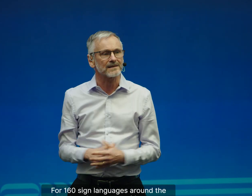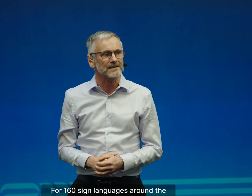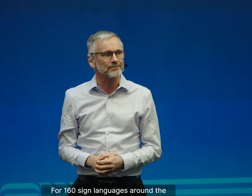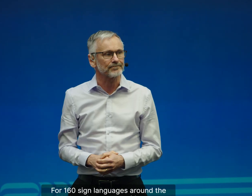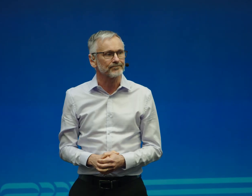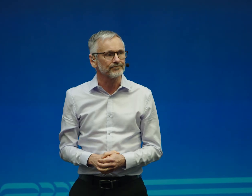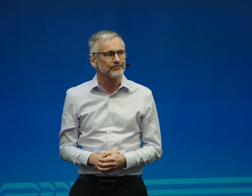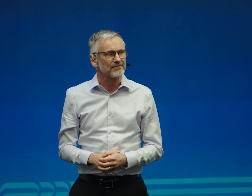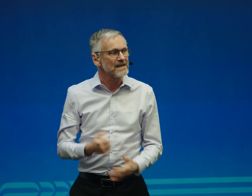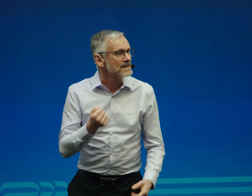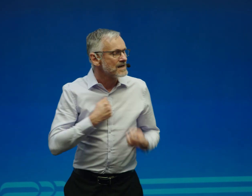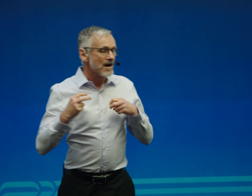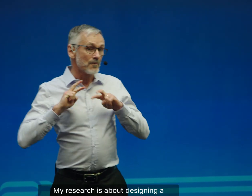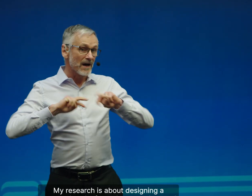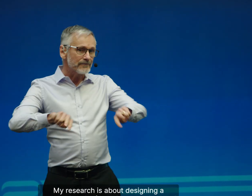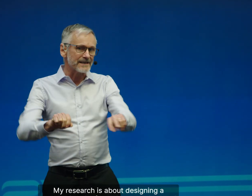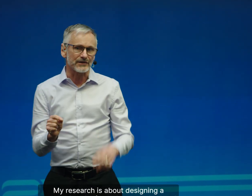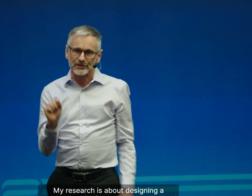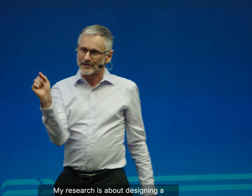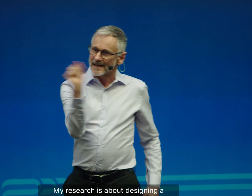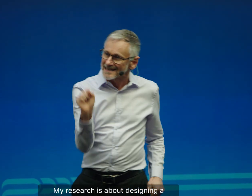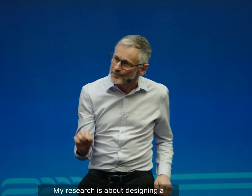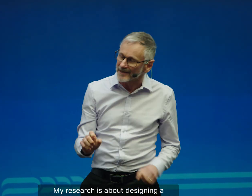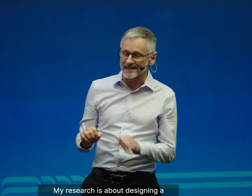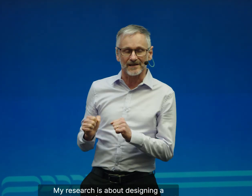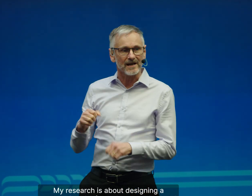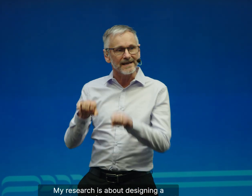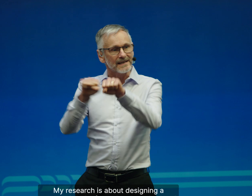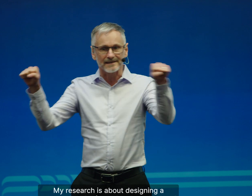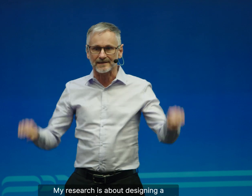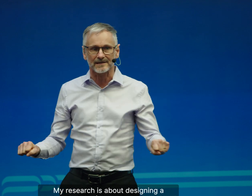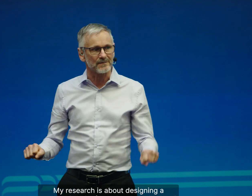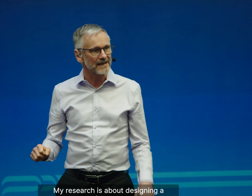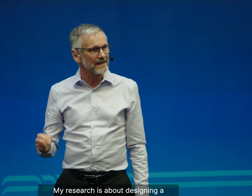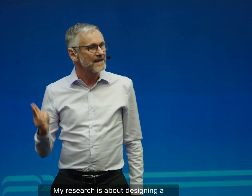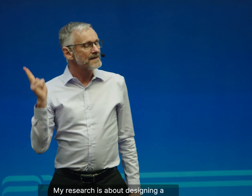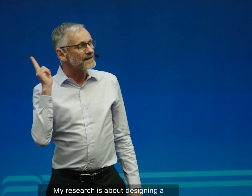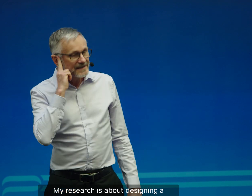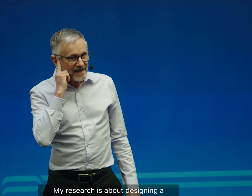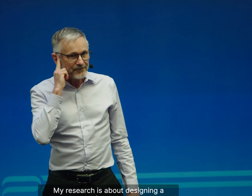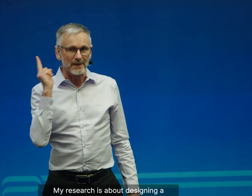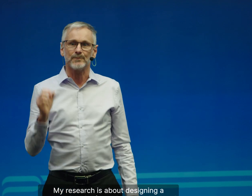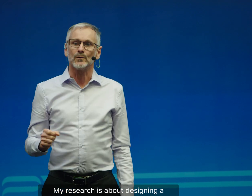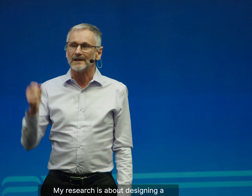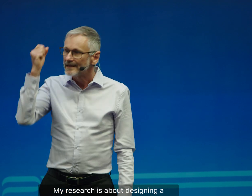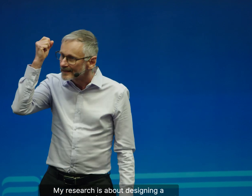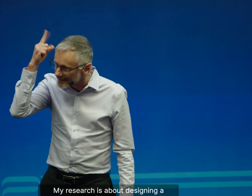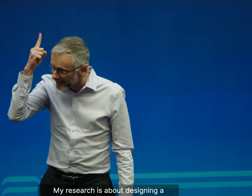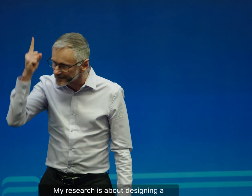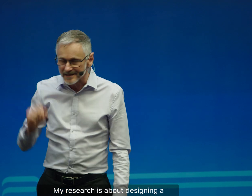system. My research is about designing a system that deaf people can